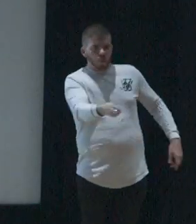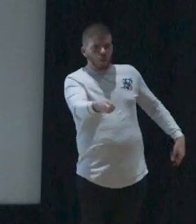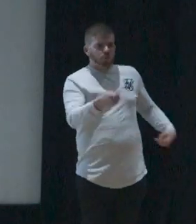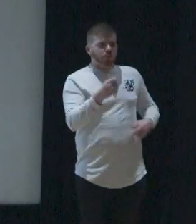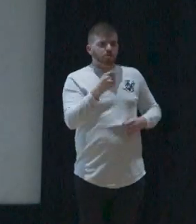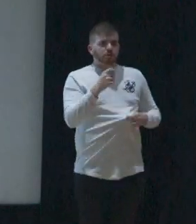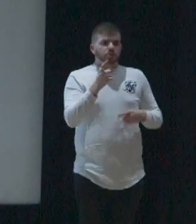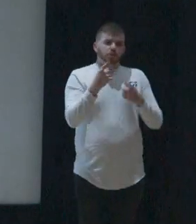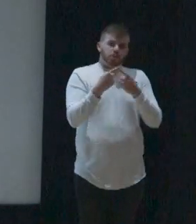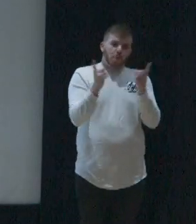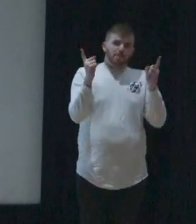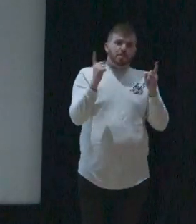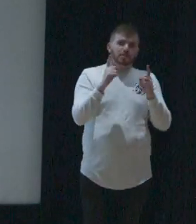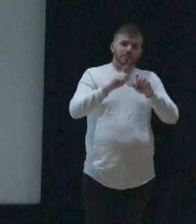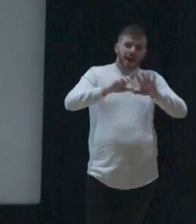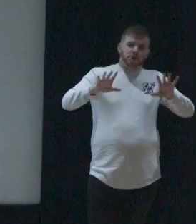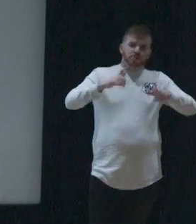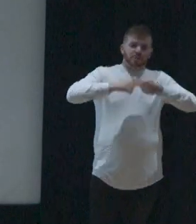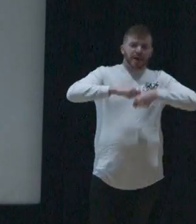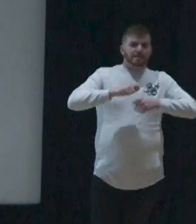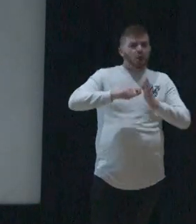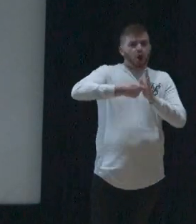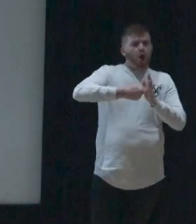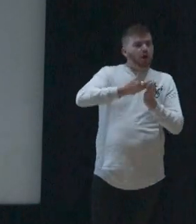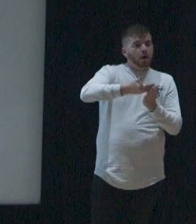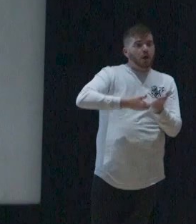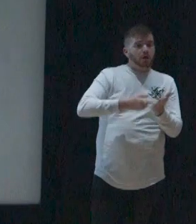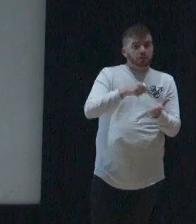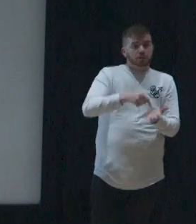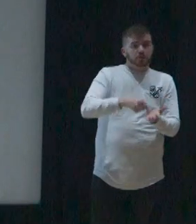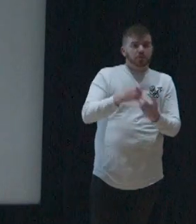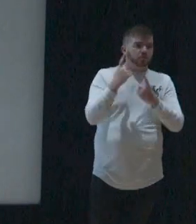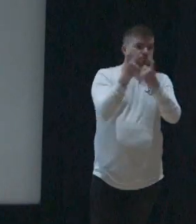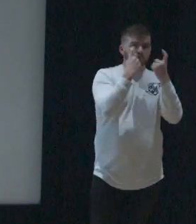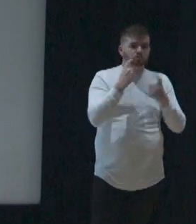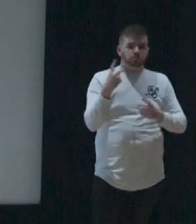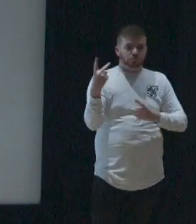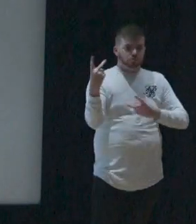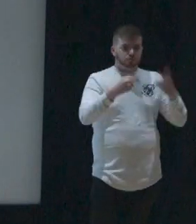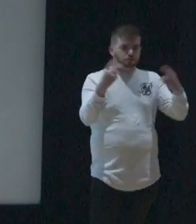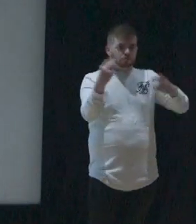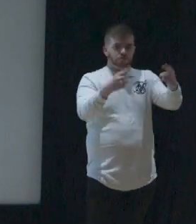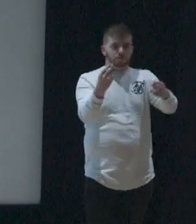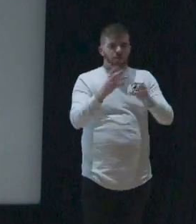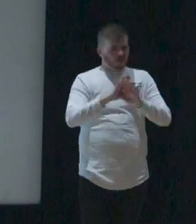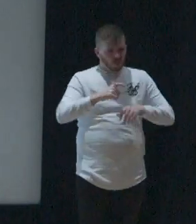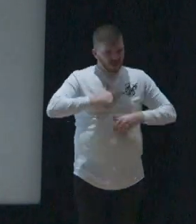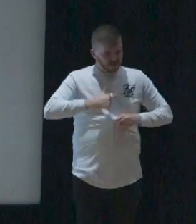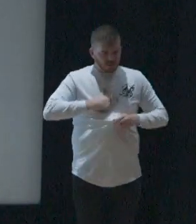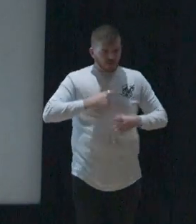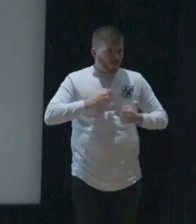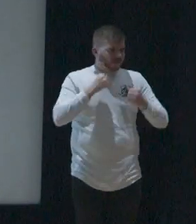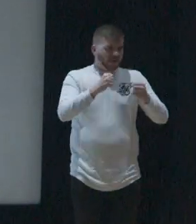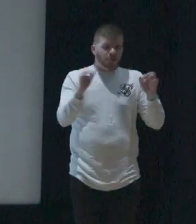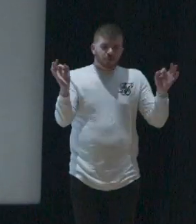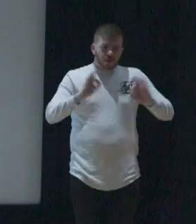up the hedge, which became a lock on a large card. So now it's all about finding the shears and clicking on the hedge, and there's no characters or fighting animations